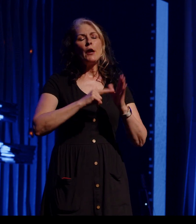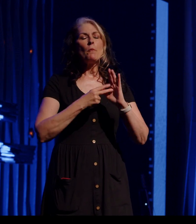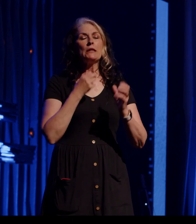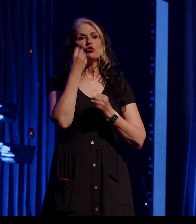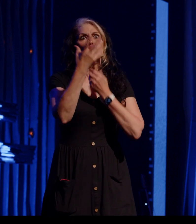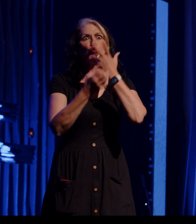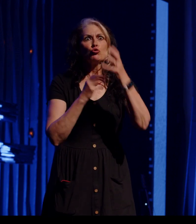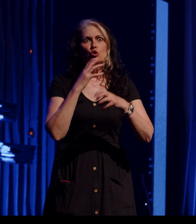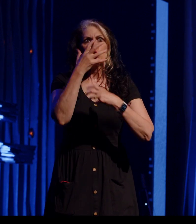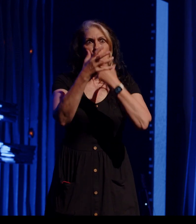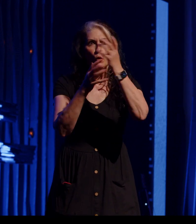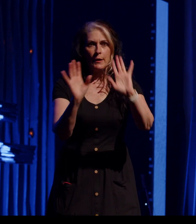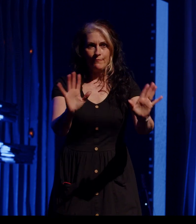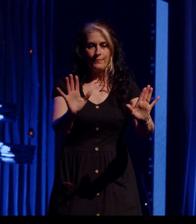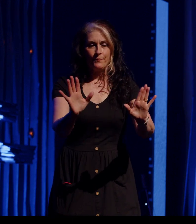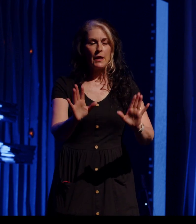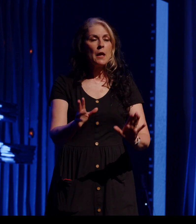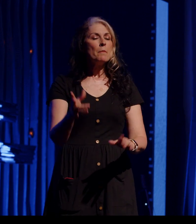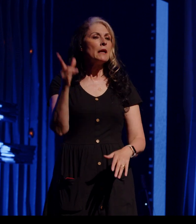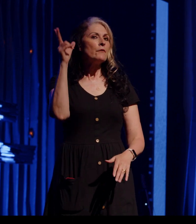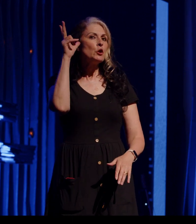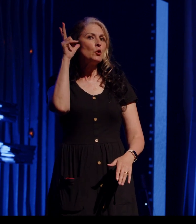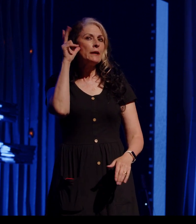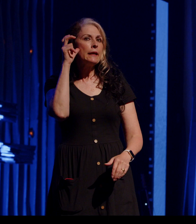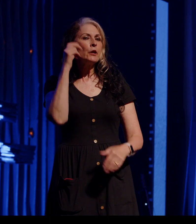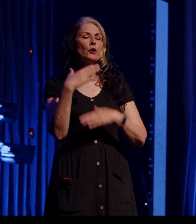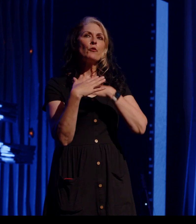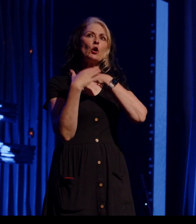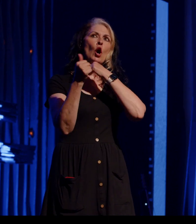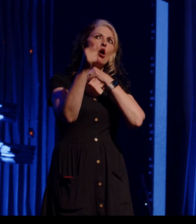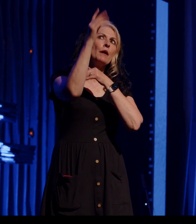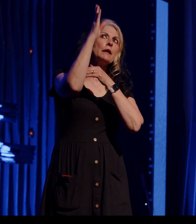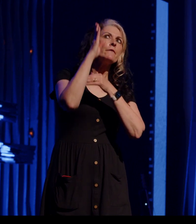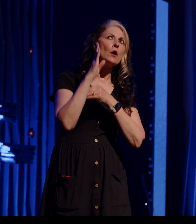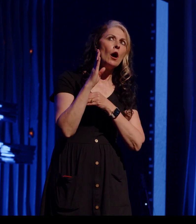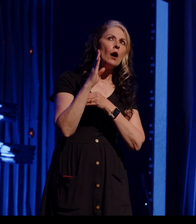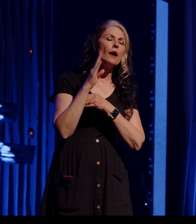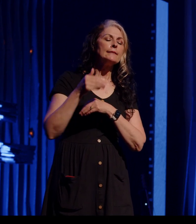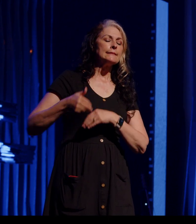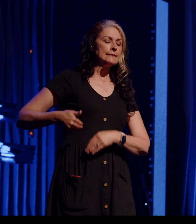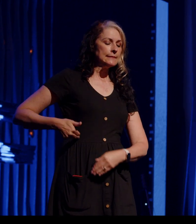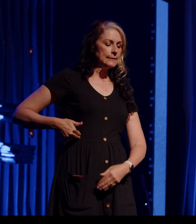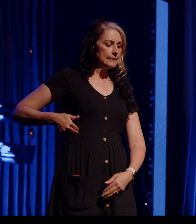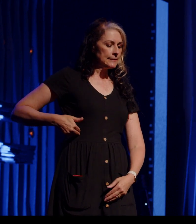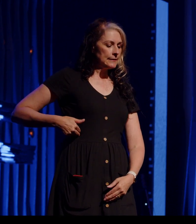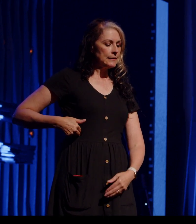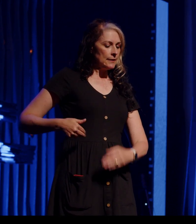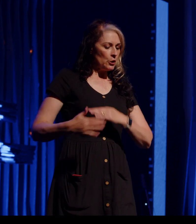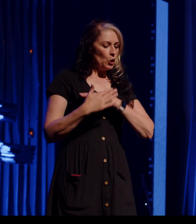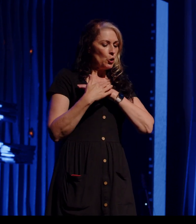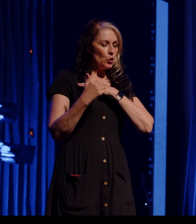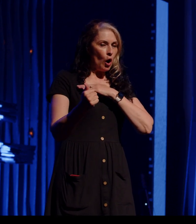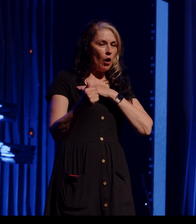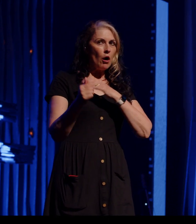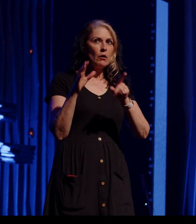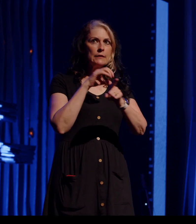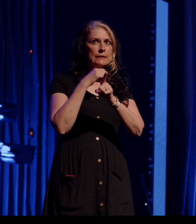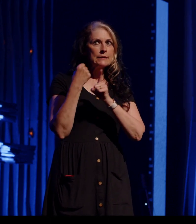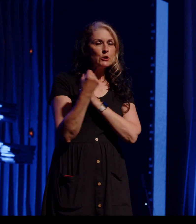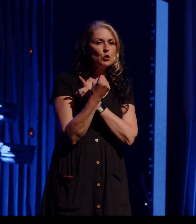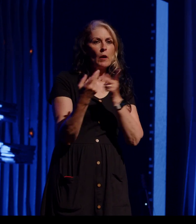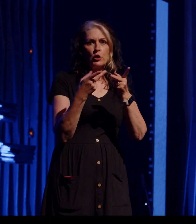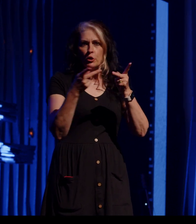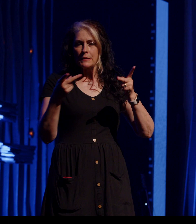crazy. I mean when you hear God speak to you, when you know God has called you to a certain position or